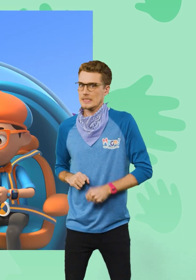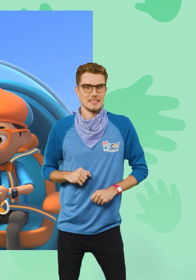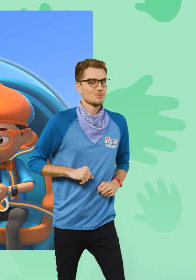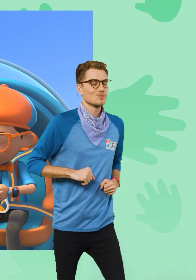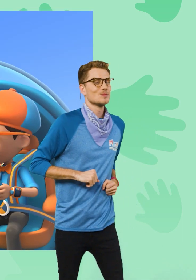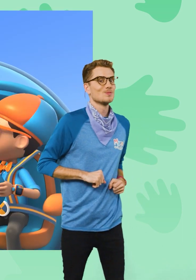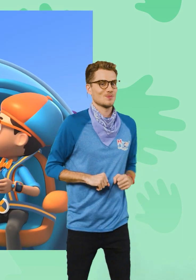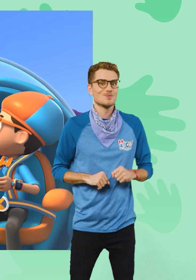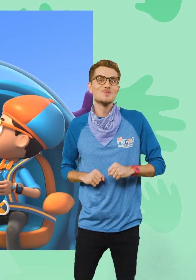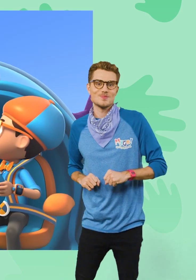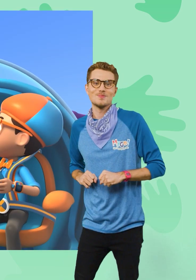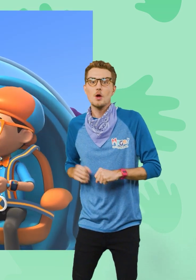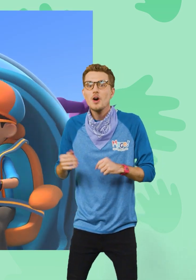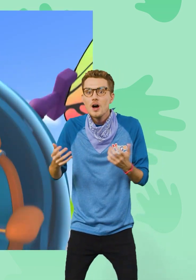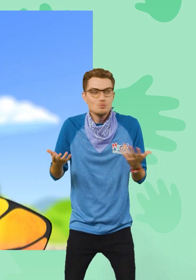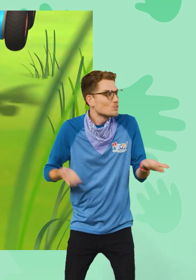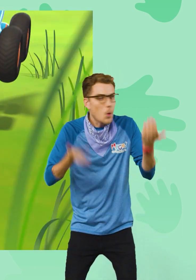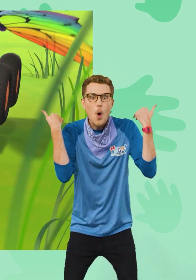Let's go!